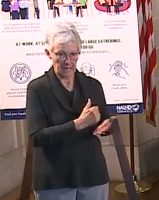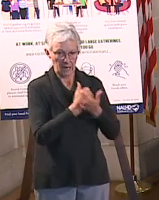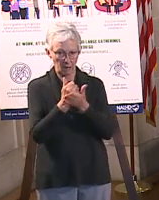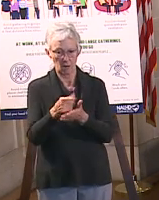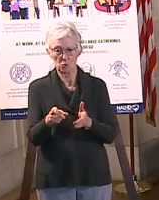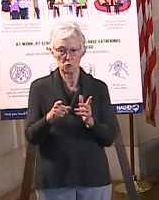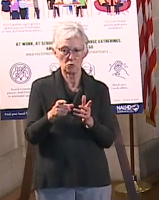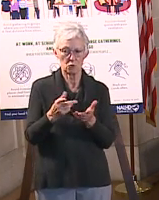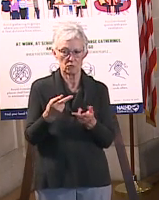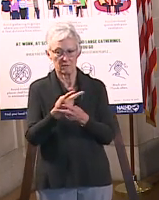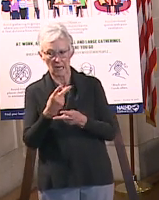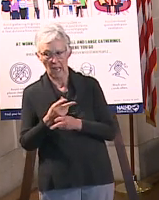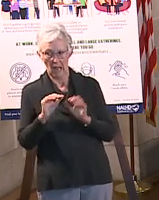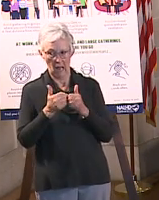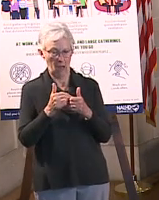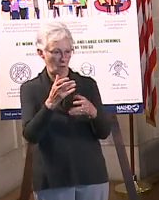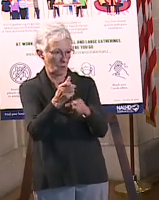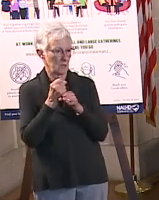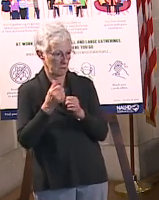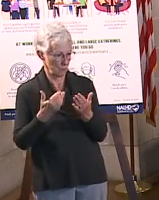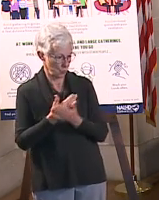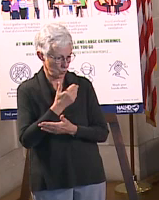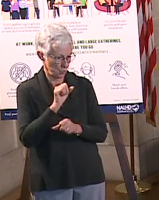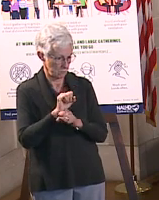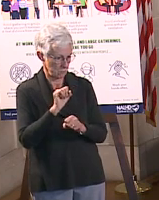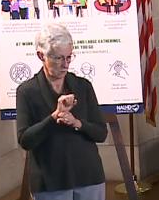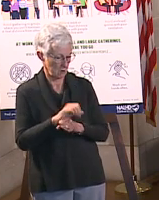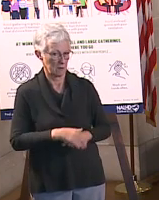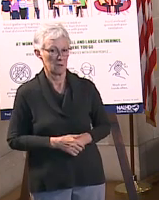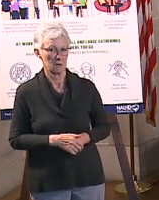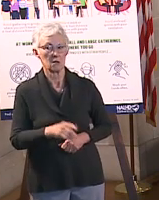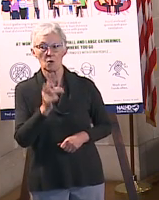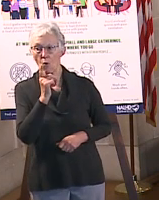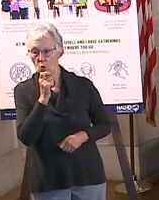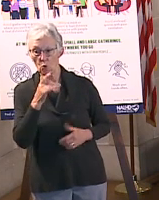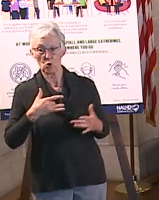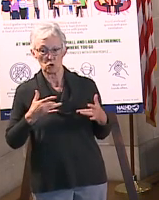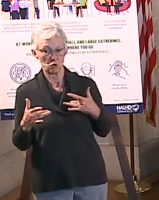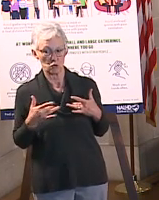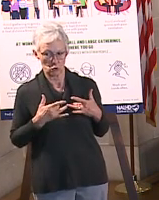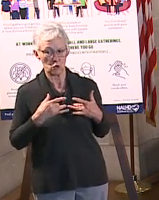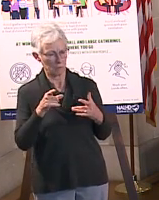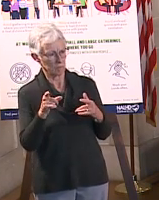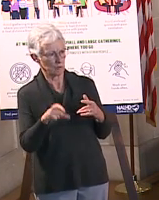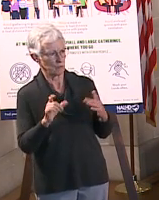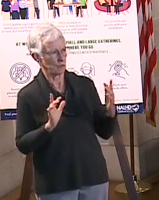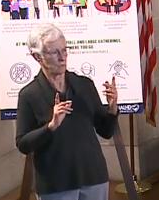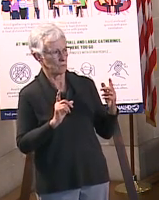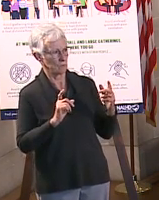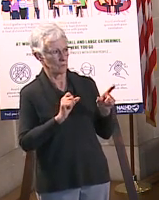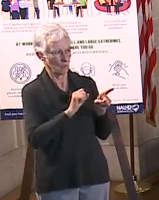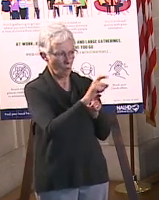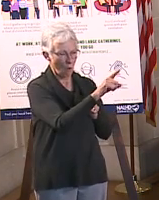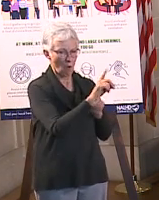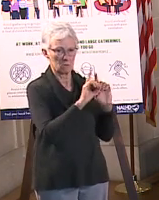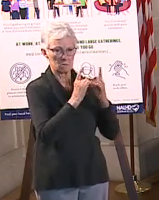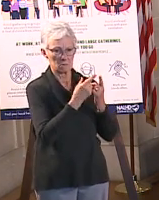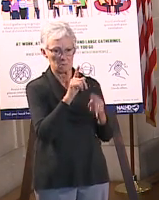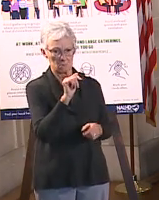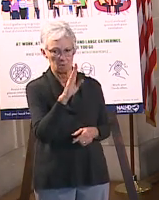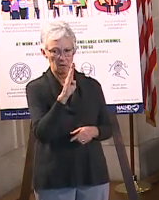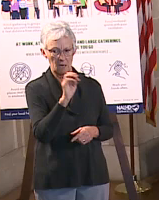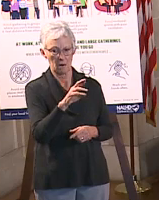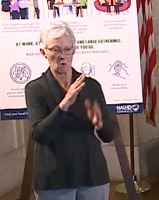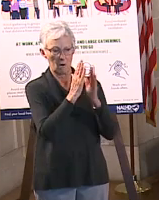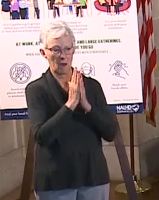help you all through that. So if you are concerned about that, please contact the Department of Labor and set up an appointment to start talking with one of our job coaches about how we can help you get